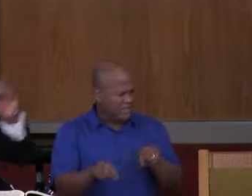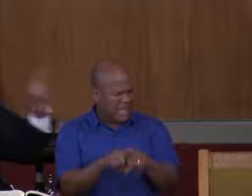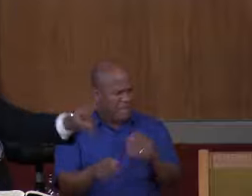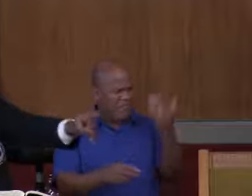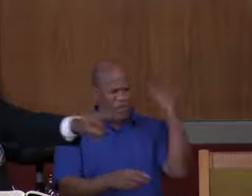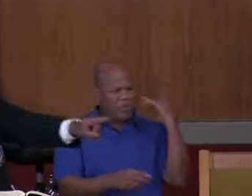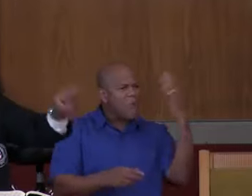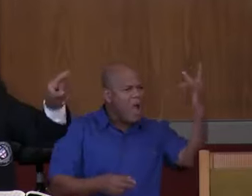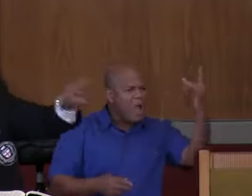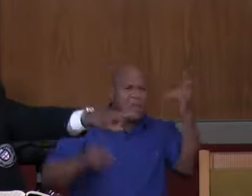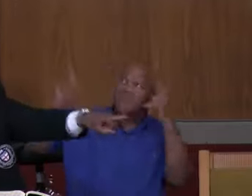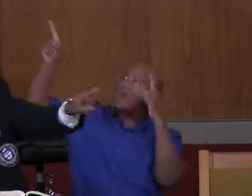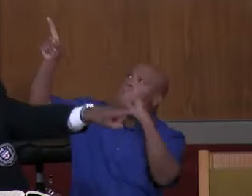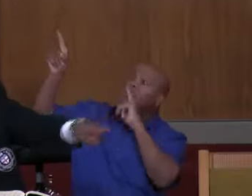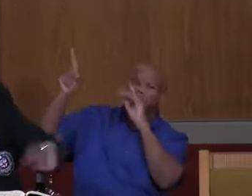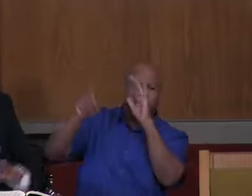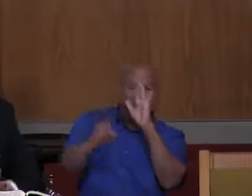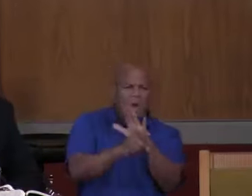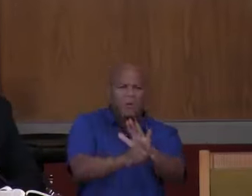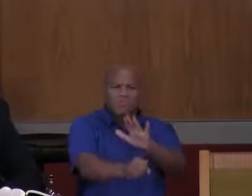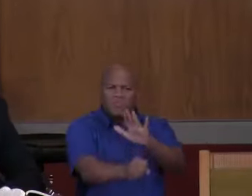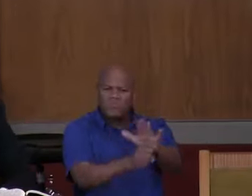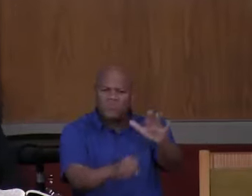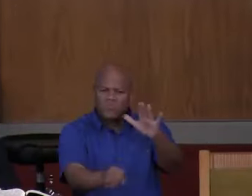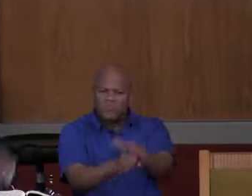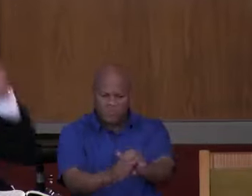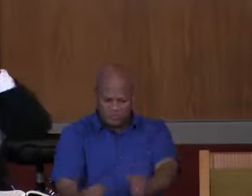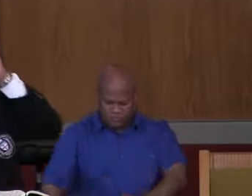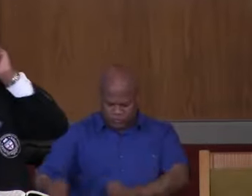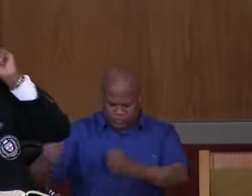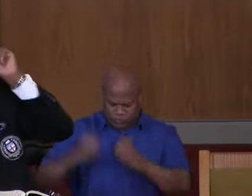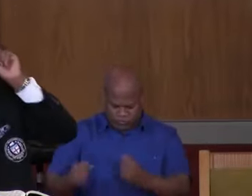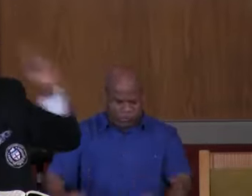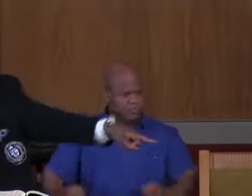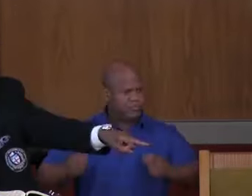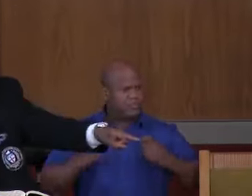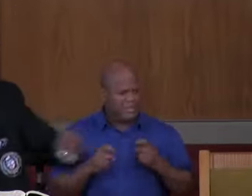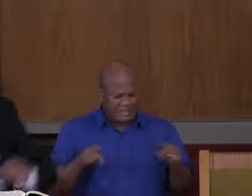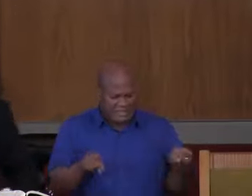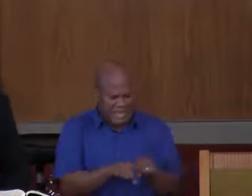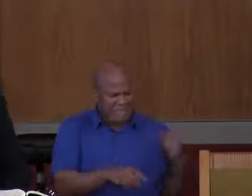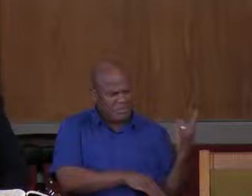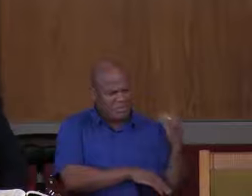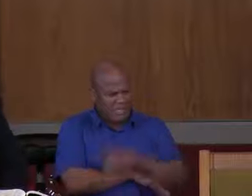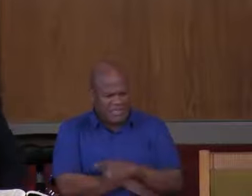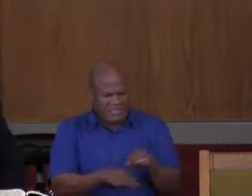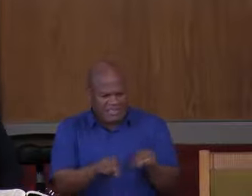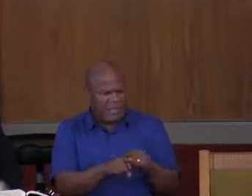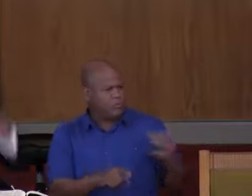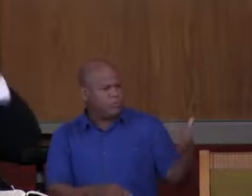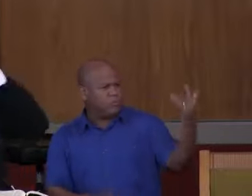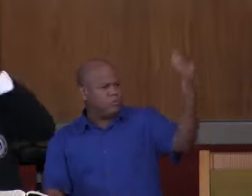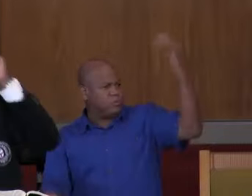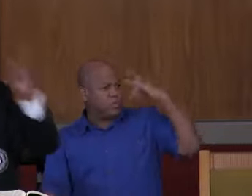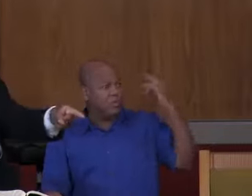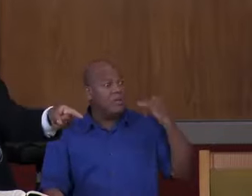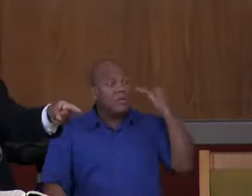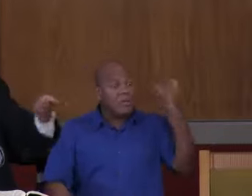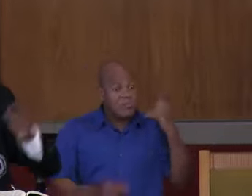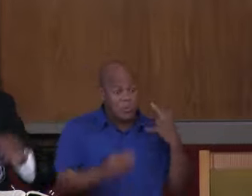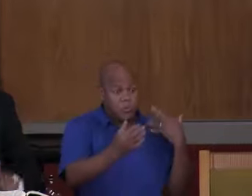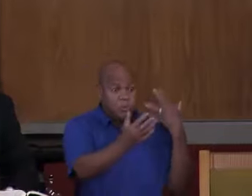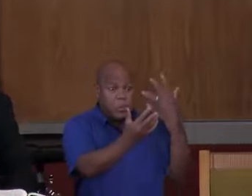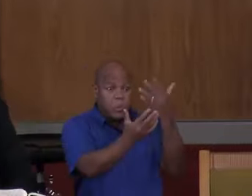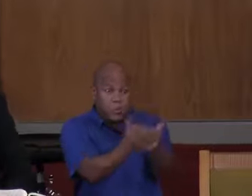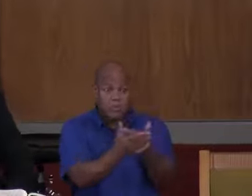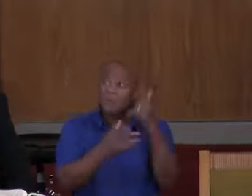it will keep you fit enough to walk into his promise. He said, I'm just as strong today as I was then. And if when I get to where